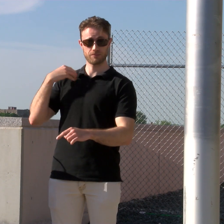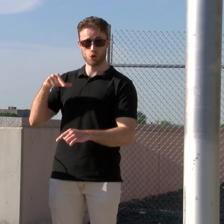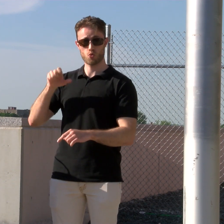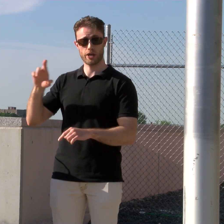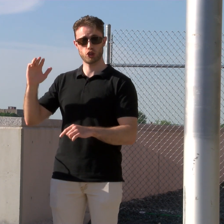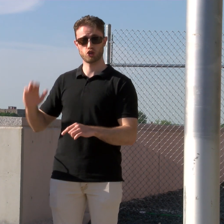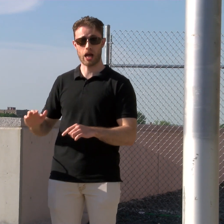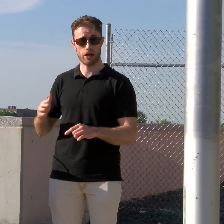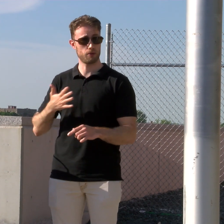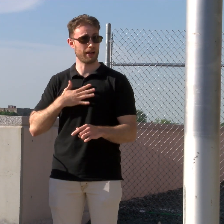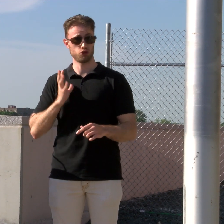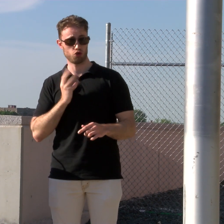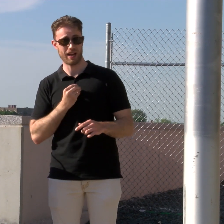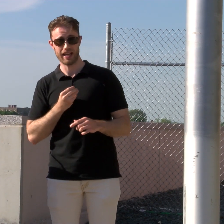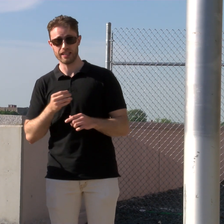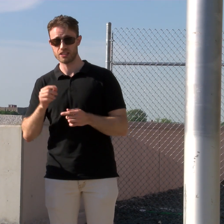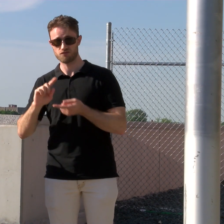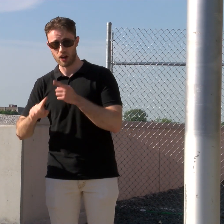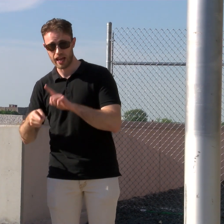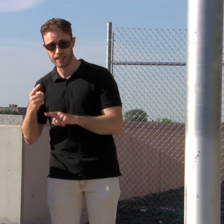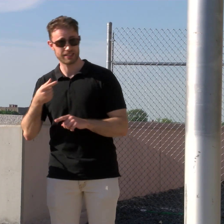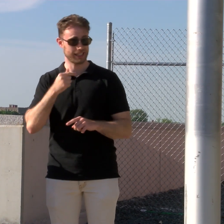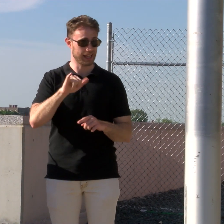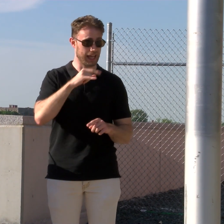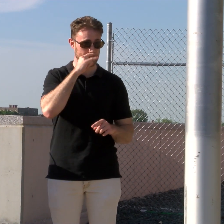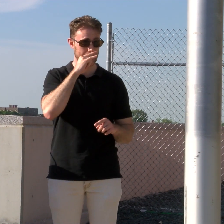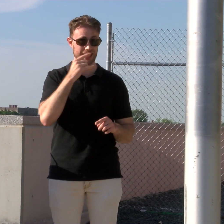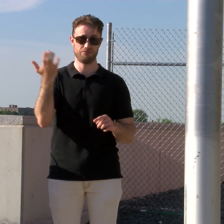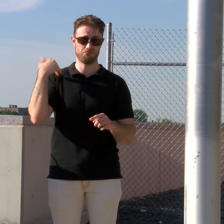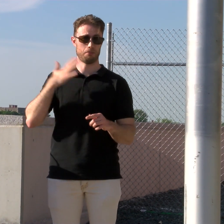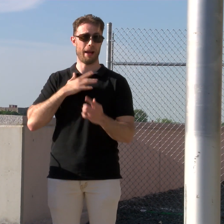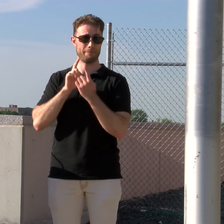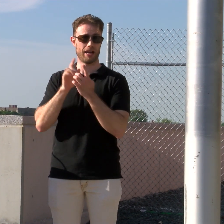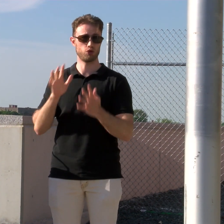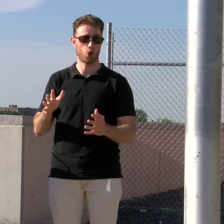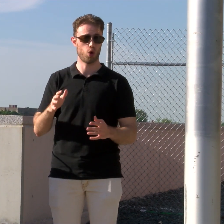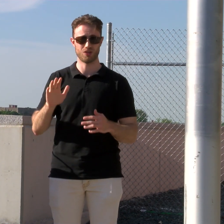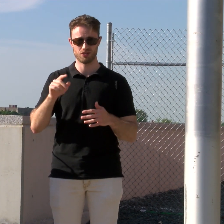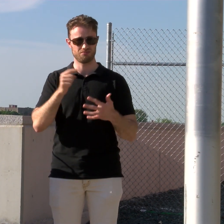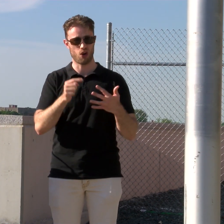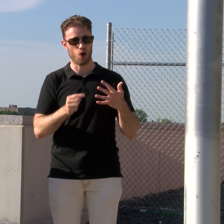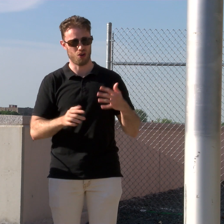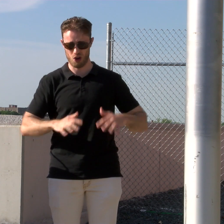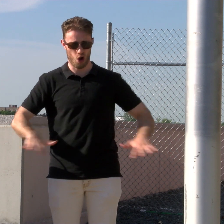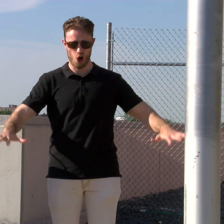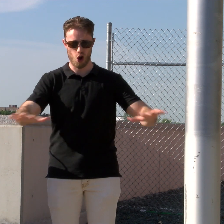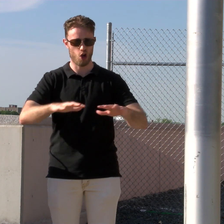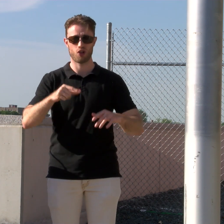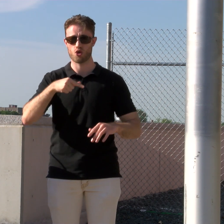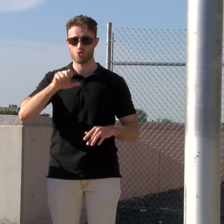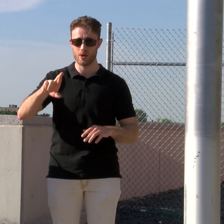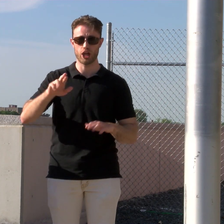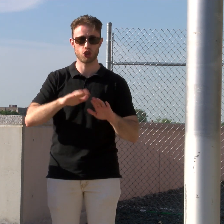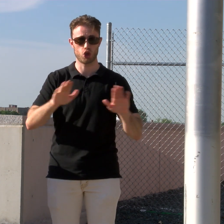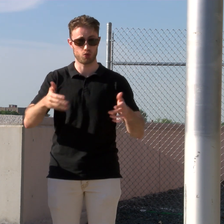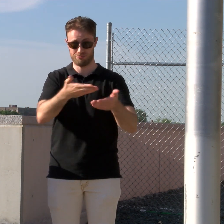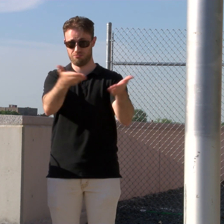friends were, the gay kids that my mentors were, and all the queer children, all the children that you